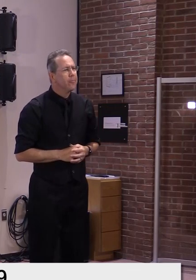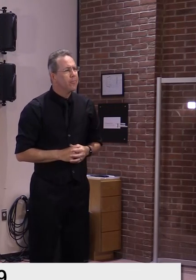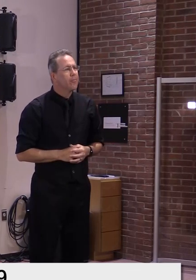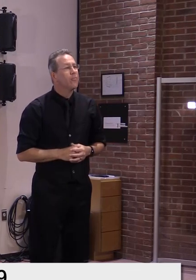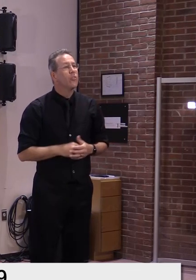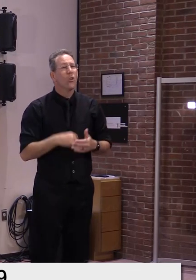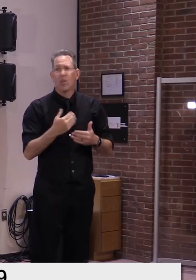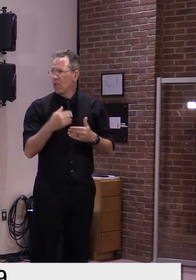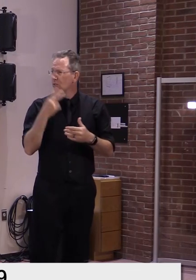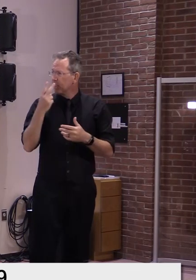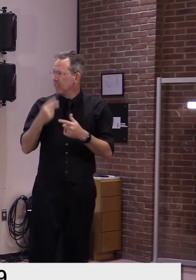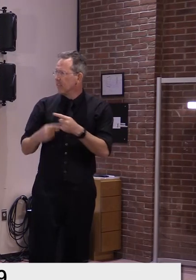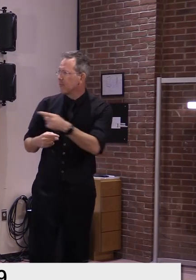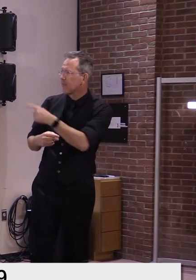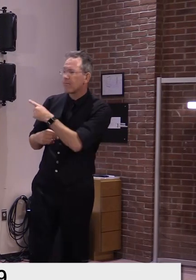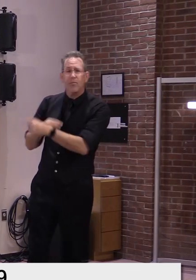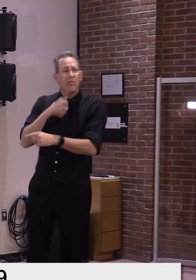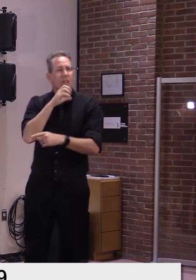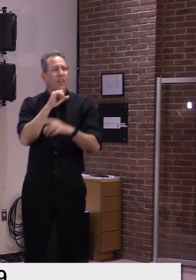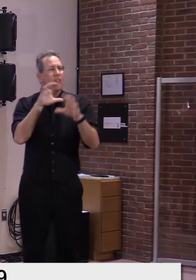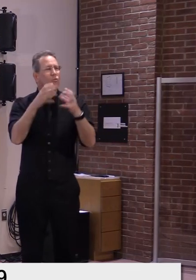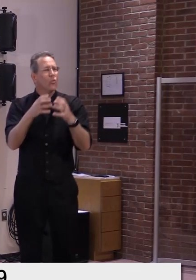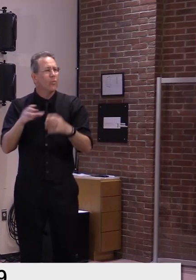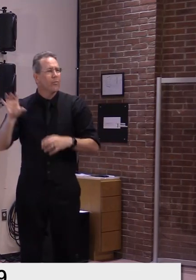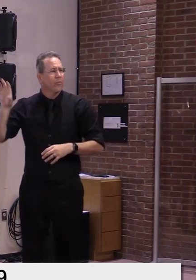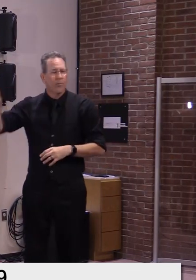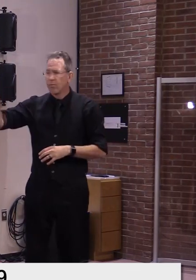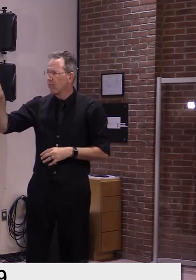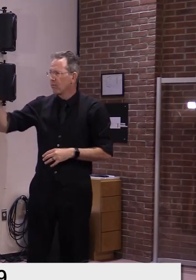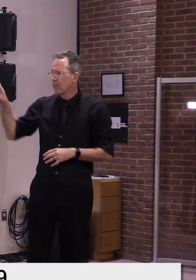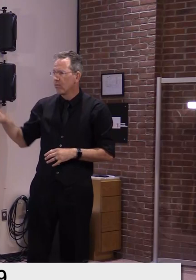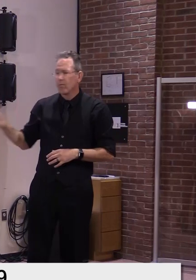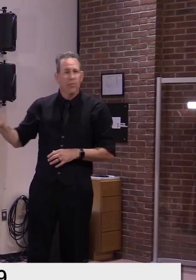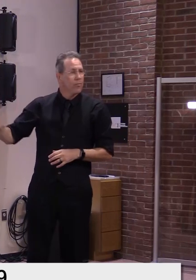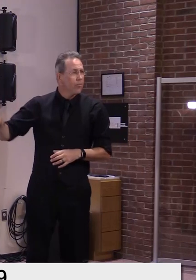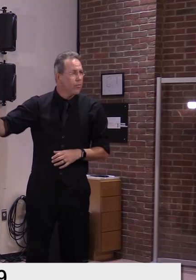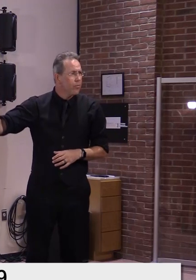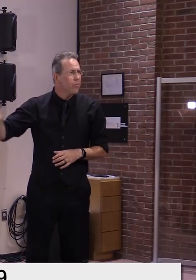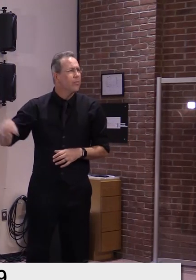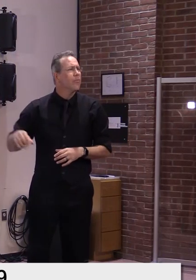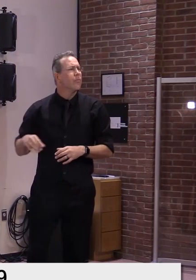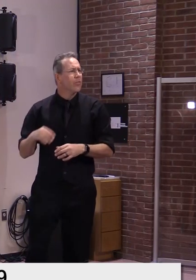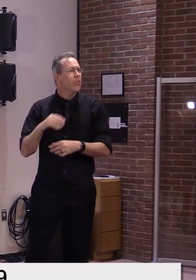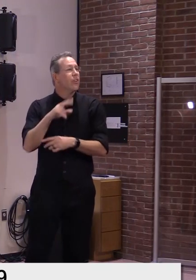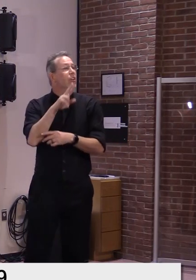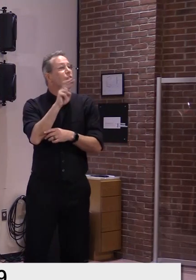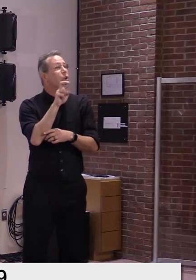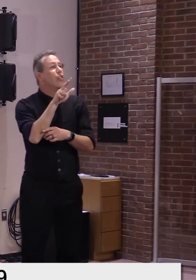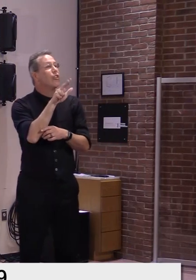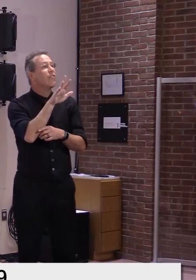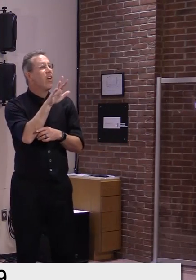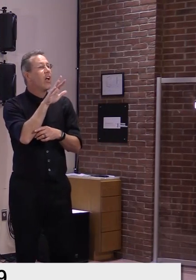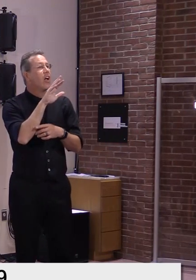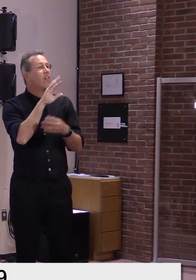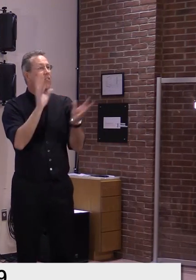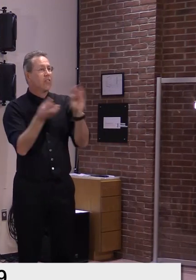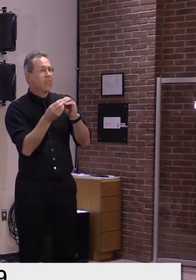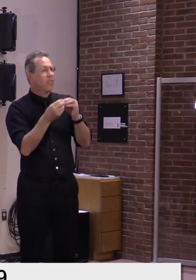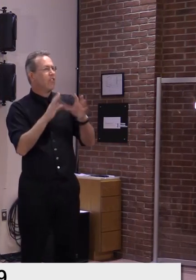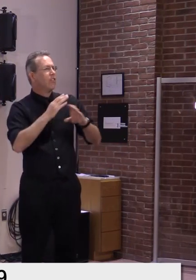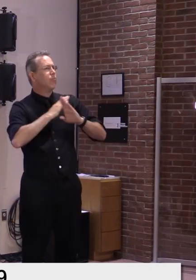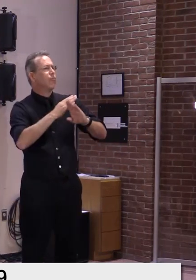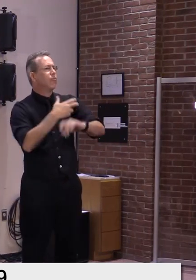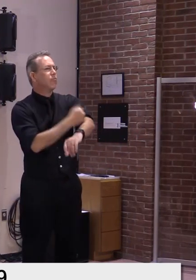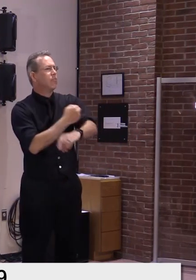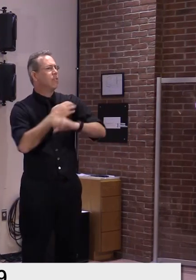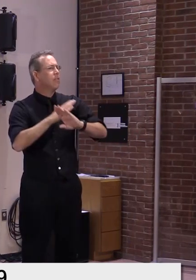Vermont lives were saved to date because of the vaccine. And importantly, we continue to have one of the